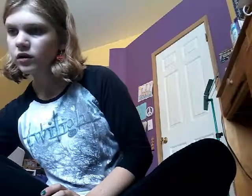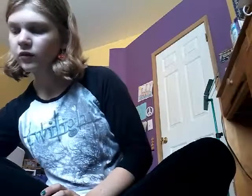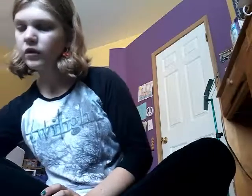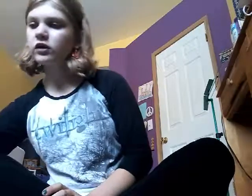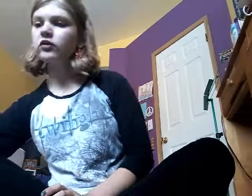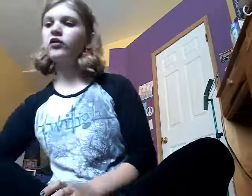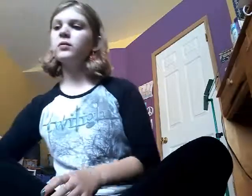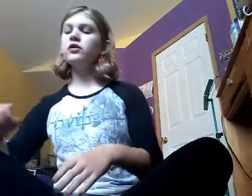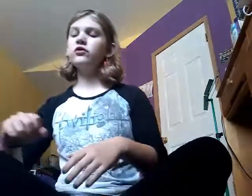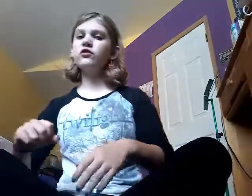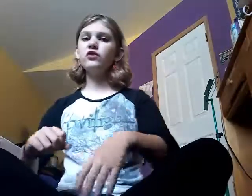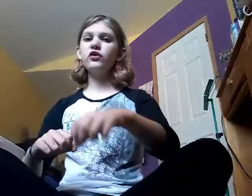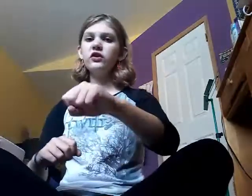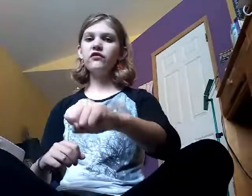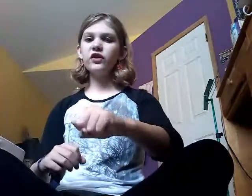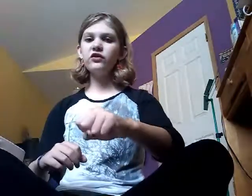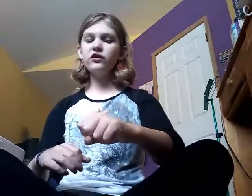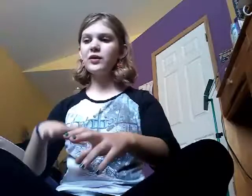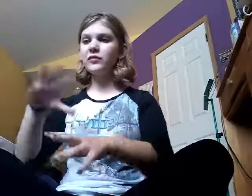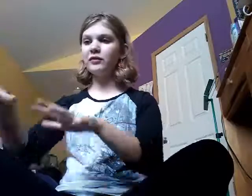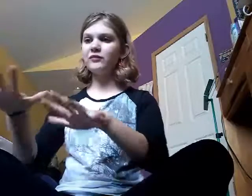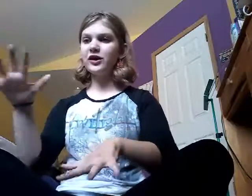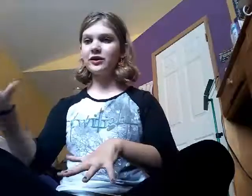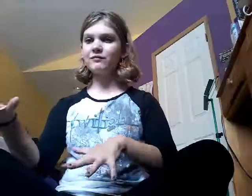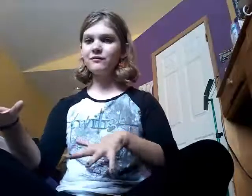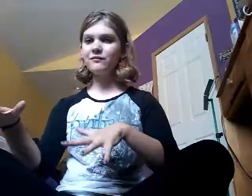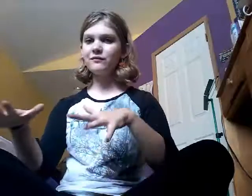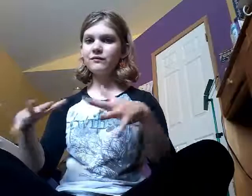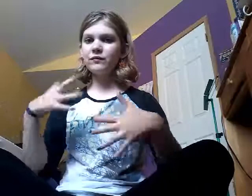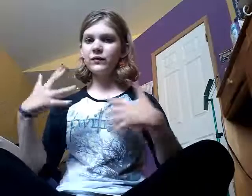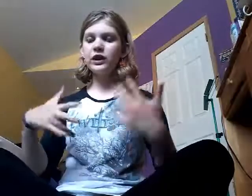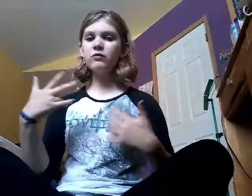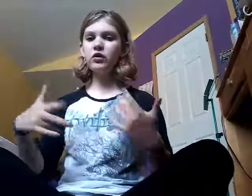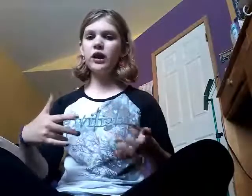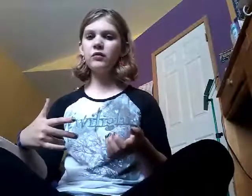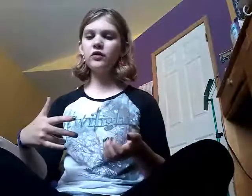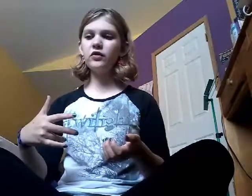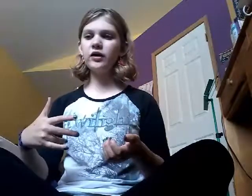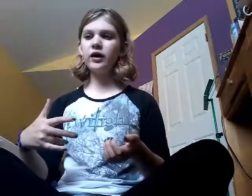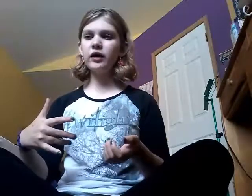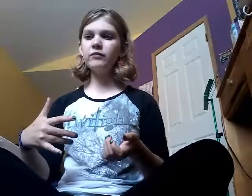So, you're going to do is, what you're going to do is, you're going to take your fist, I'm, I'm, um, yeah, I'm going, I'm going through it, I'm.